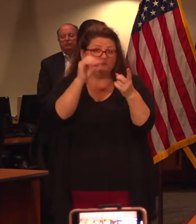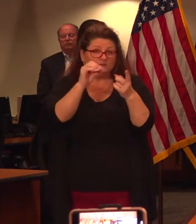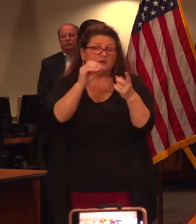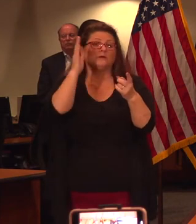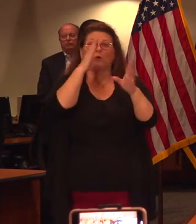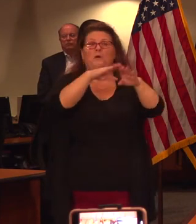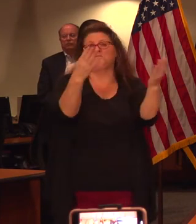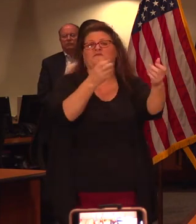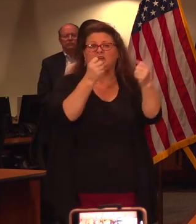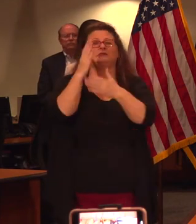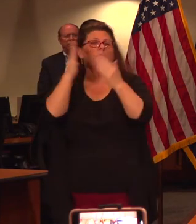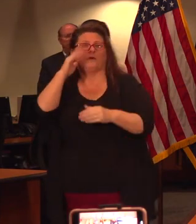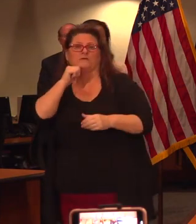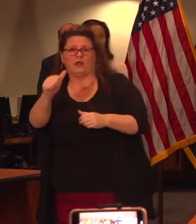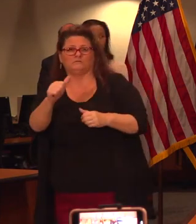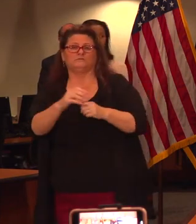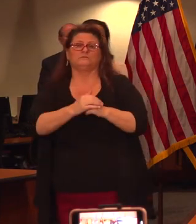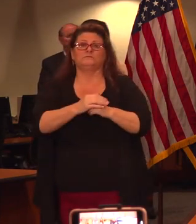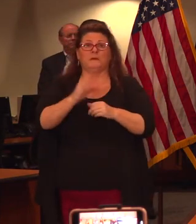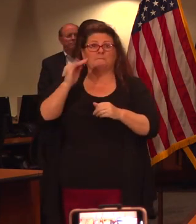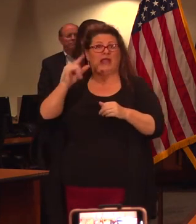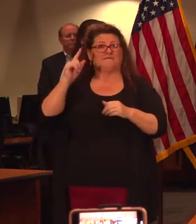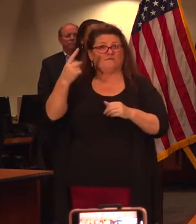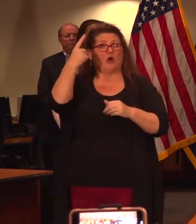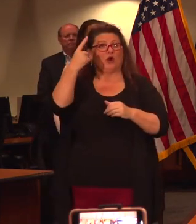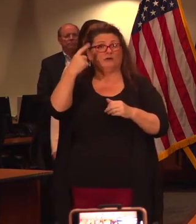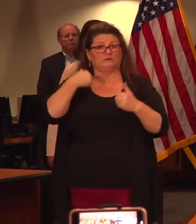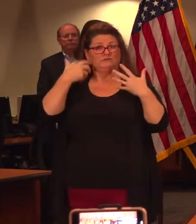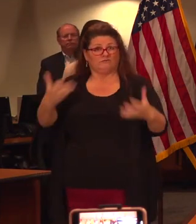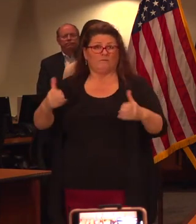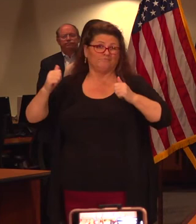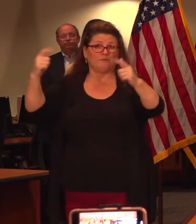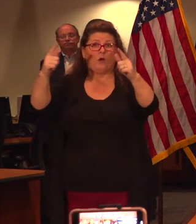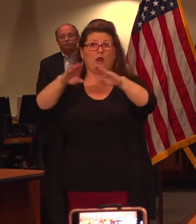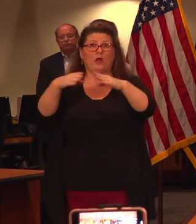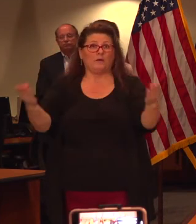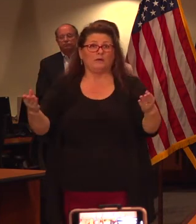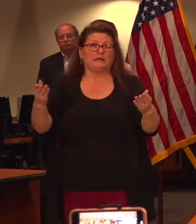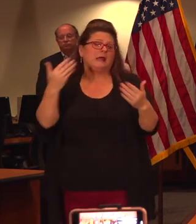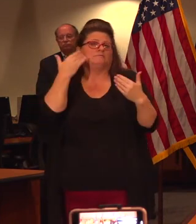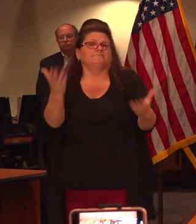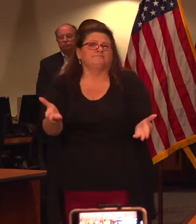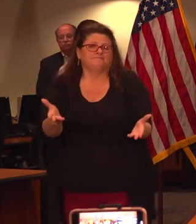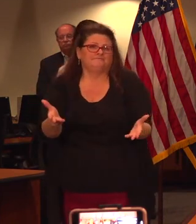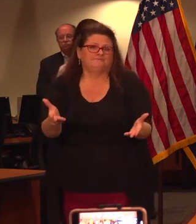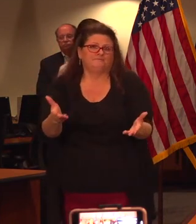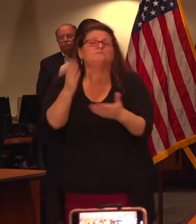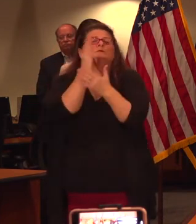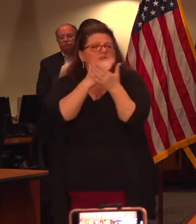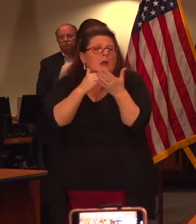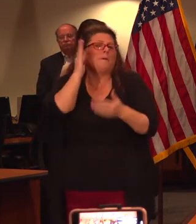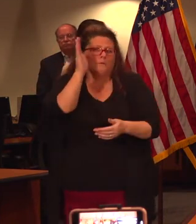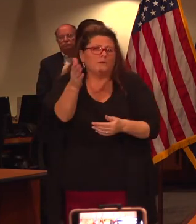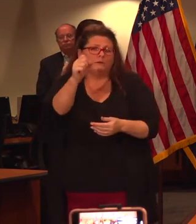the 1st. I don't know if we'll be wide open by May the 1st, but I'm confident we'll be moving. There'll be some openings by May the 1st,